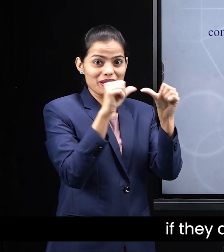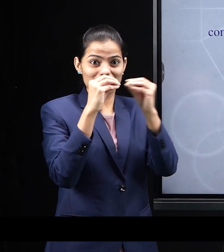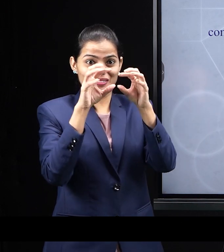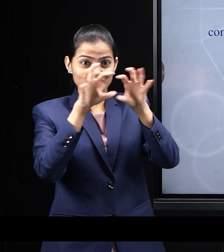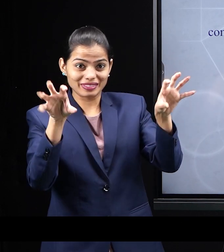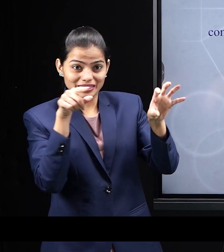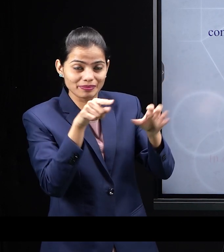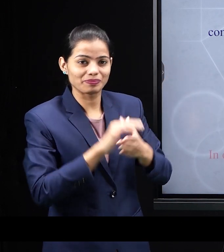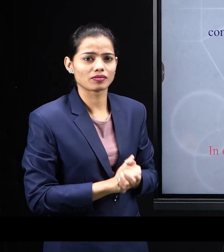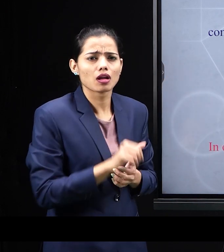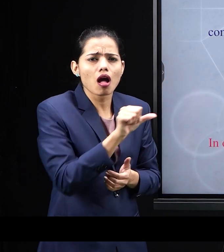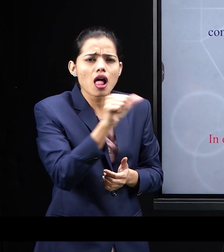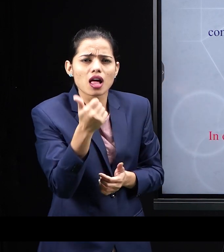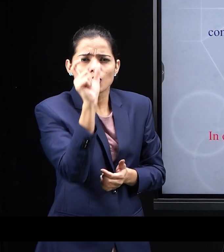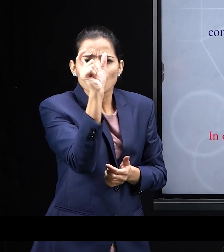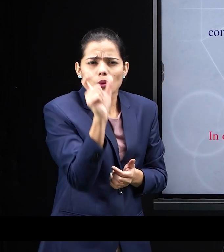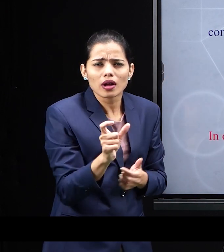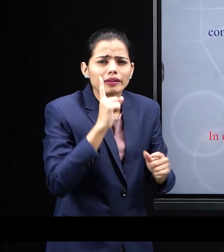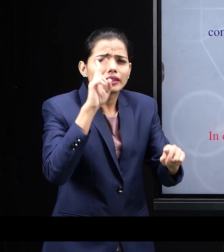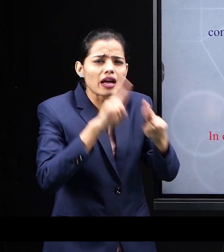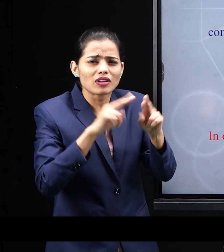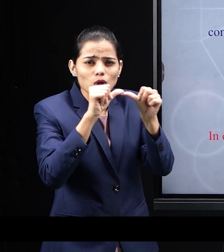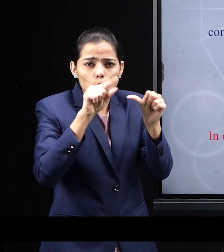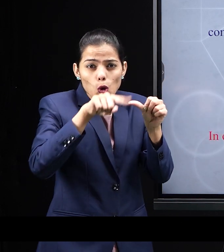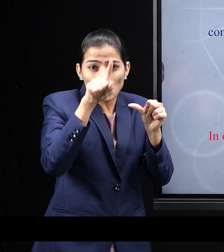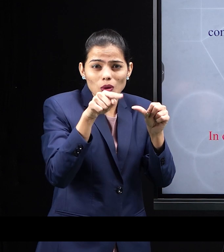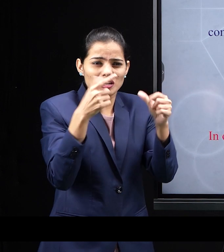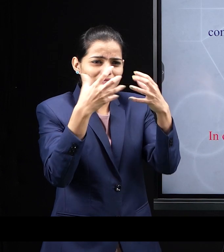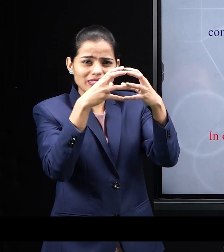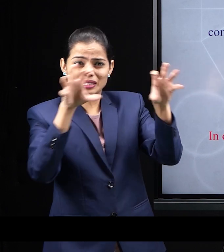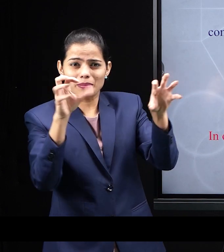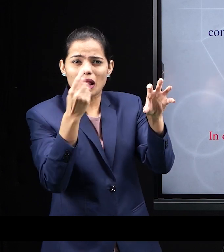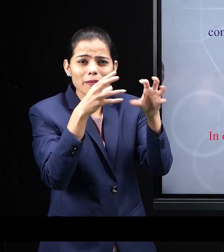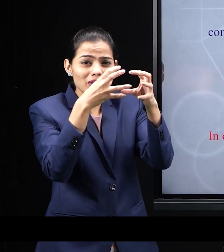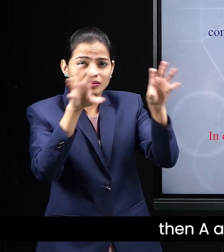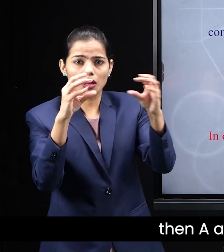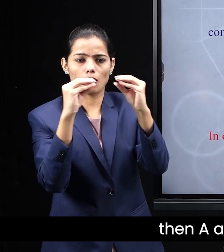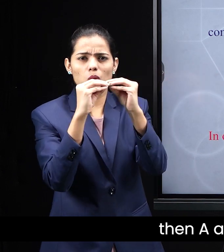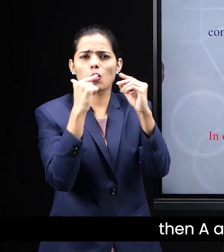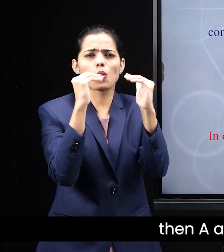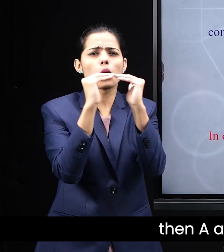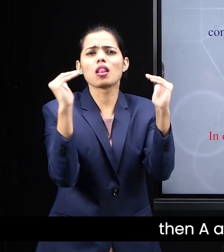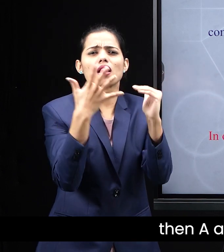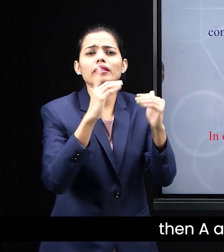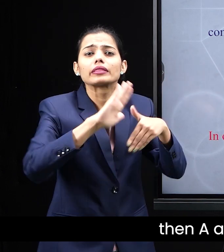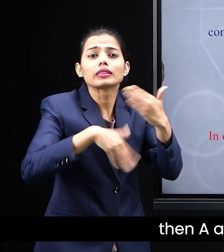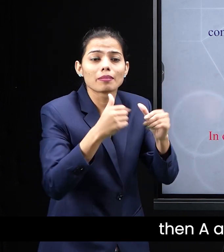In other words, if A intersection B is equal to null, then A and B are said to